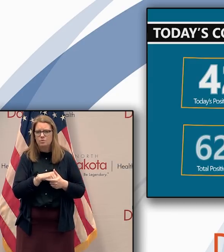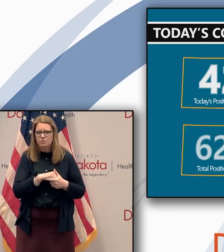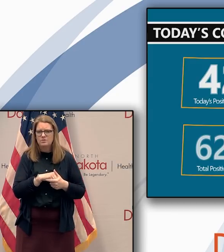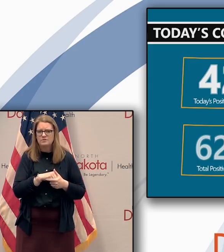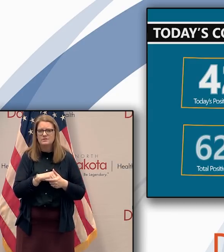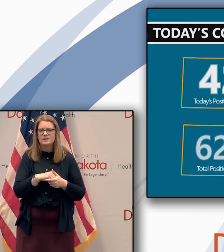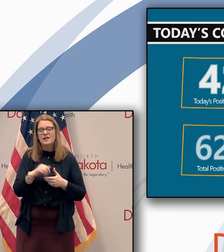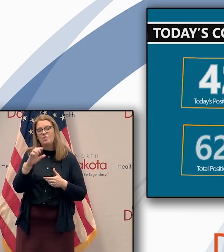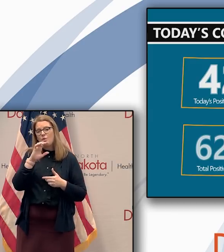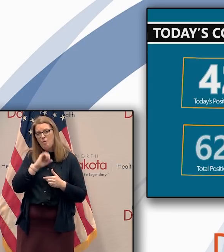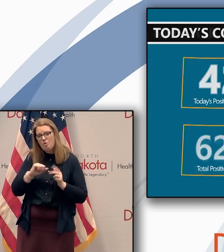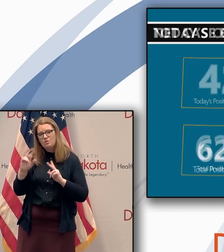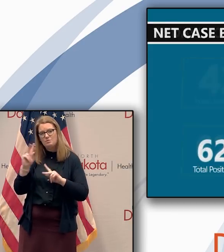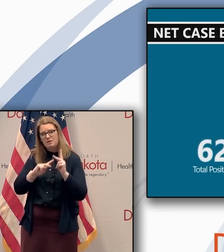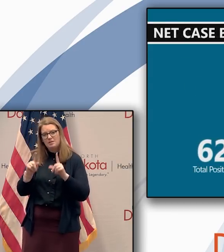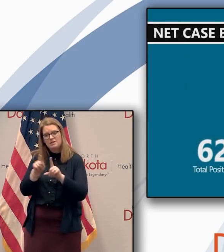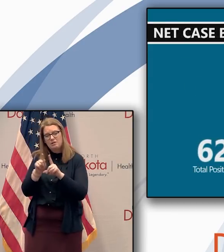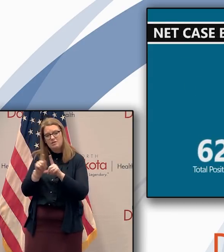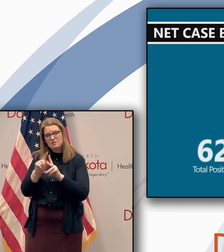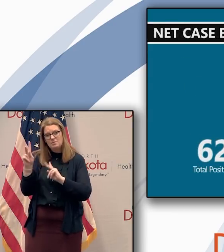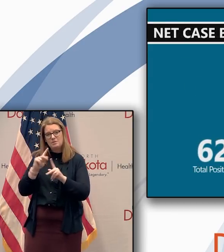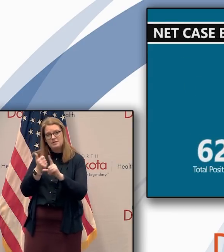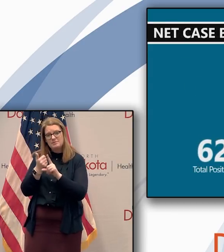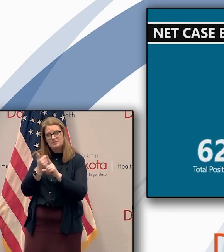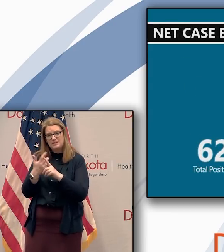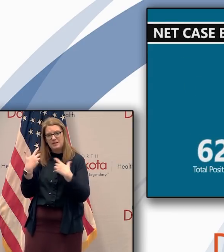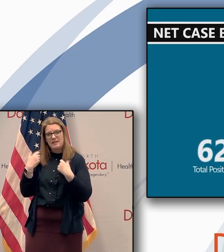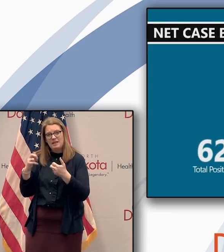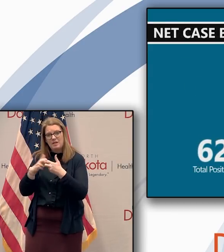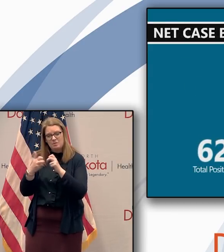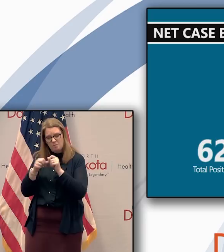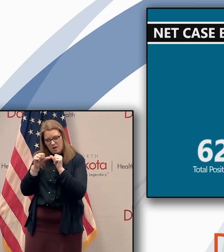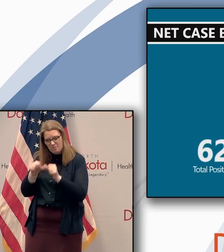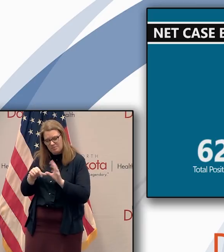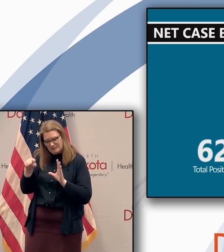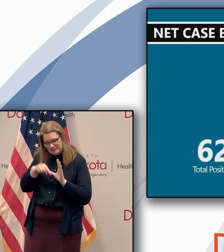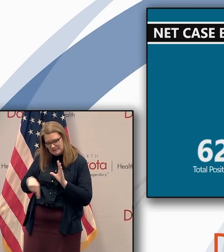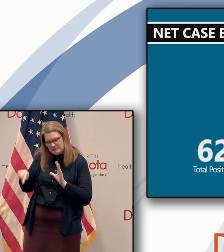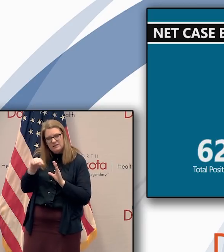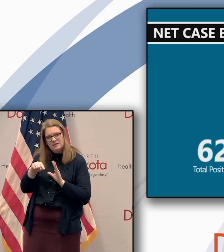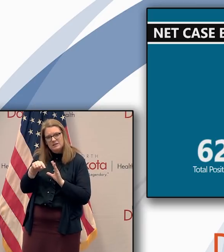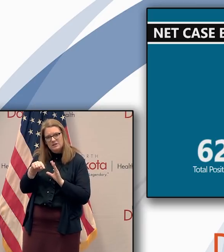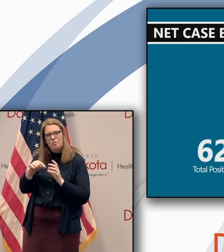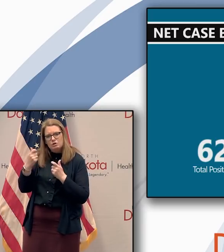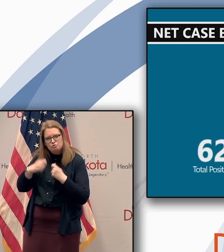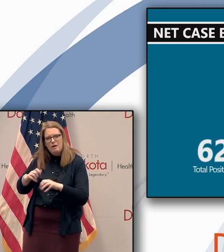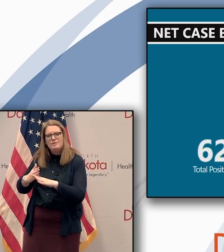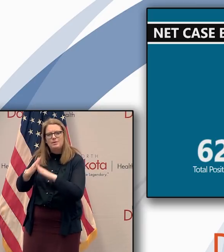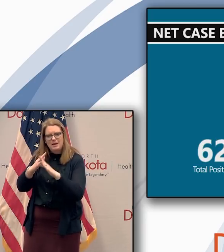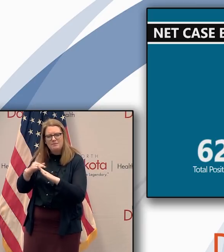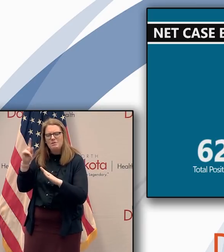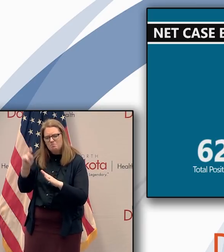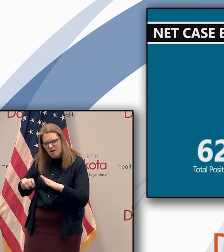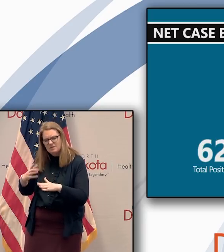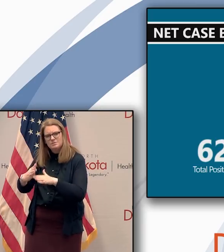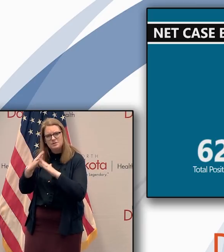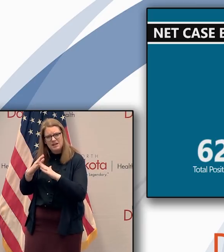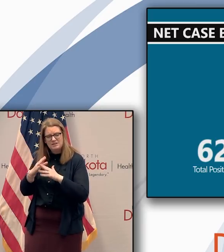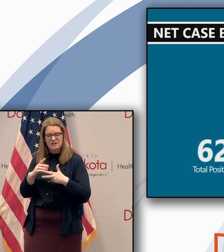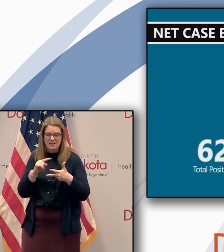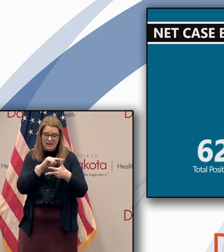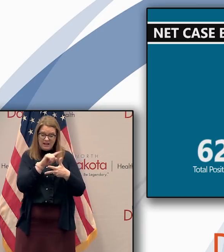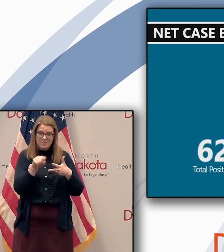the elderly and those with underlying health conditions are the most vulnerable to this virus. This is the population that we're working hard to protect. These 3